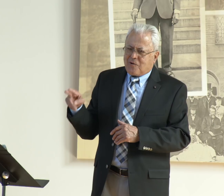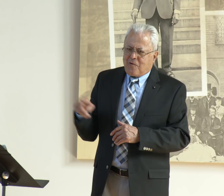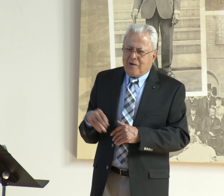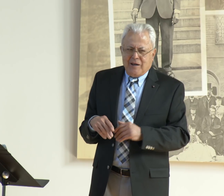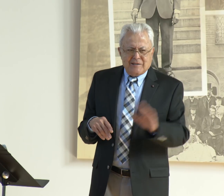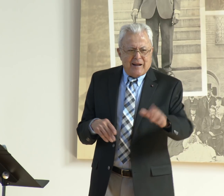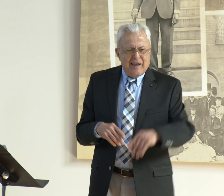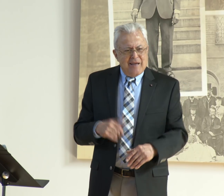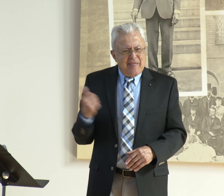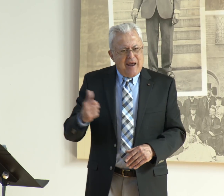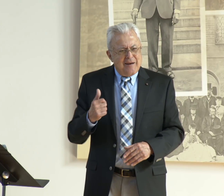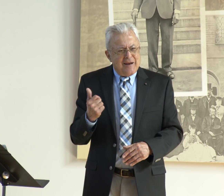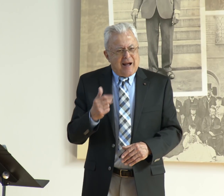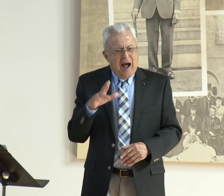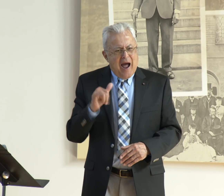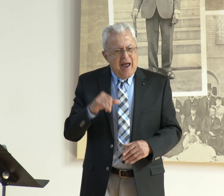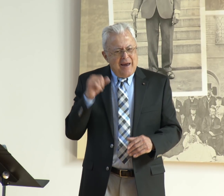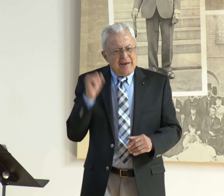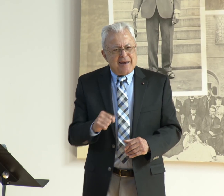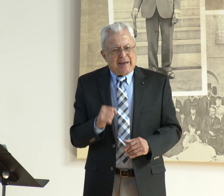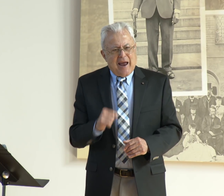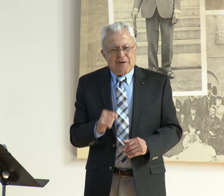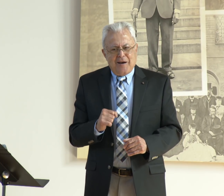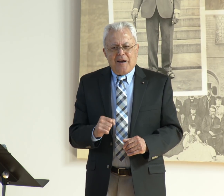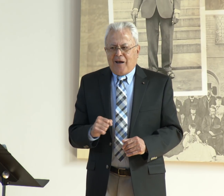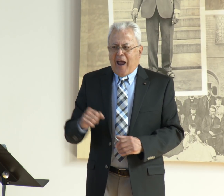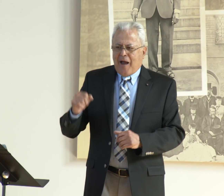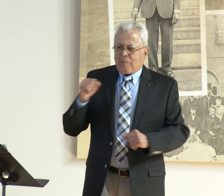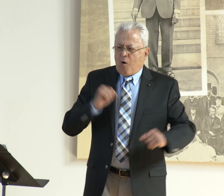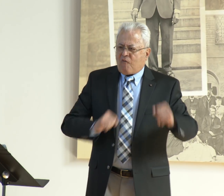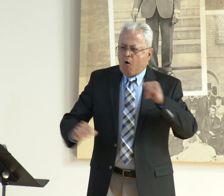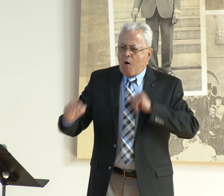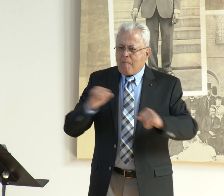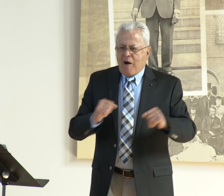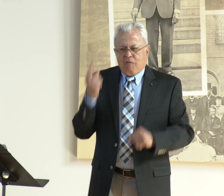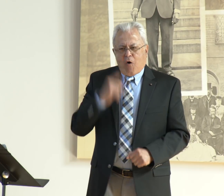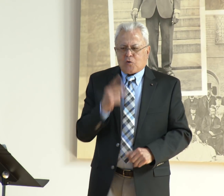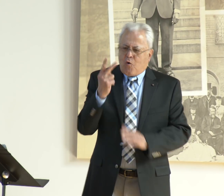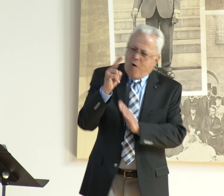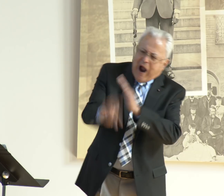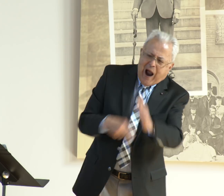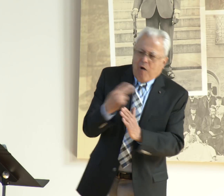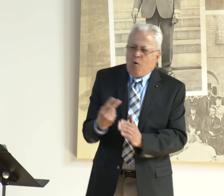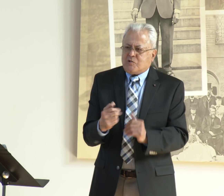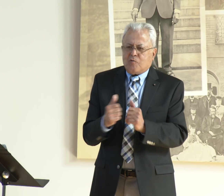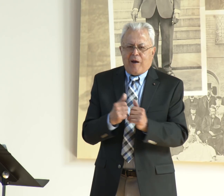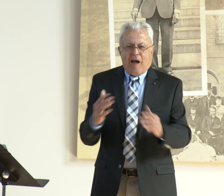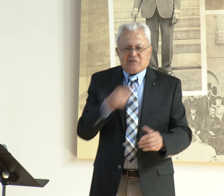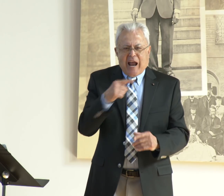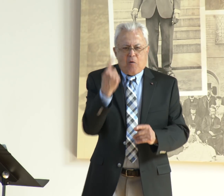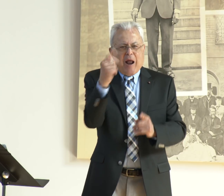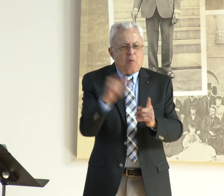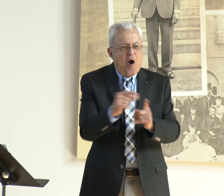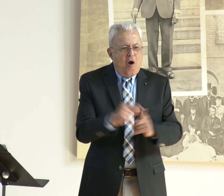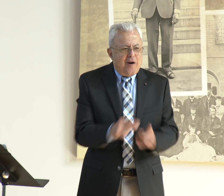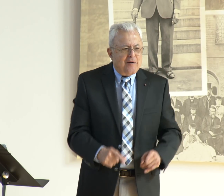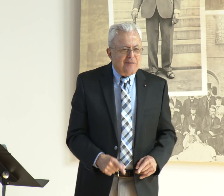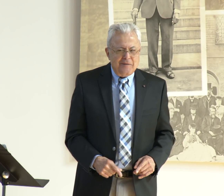And I asked him why he wanted to go see Marcel Marceau. He said, wait a second, I've got to go see that perform. He can perform